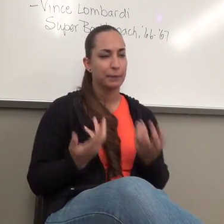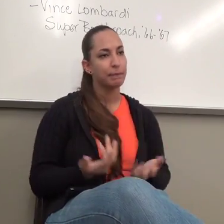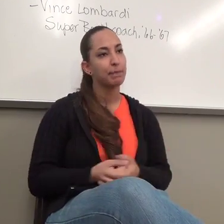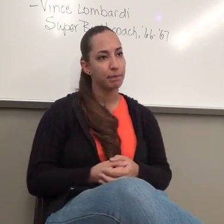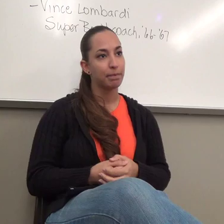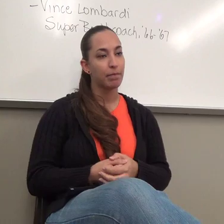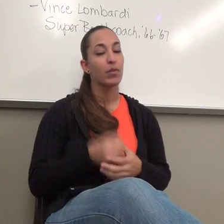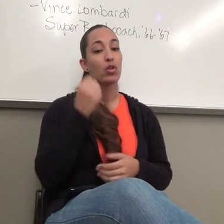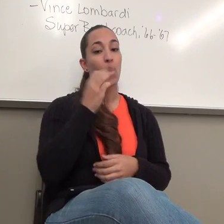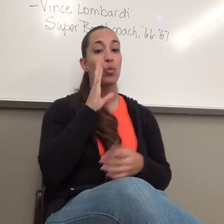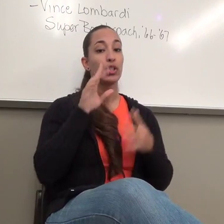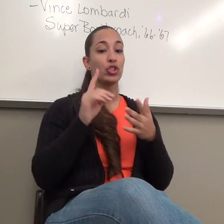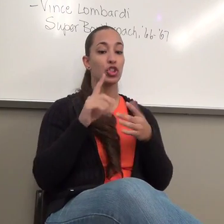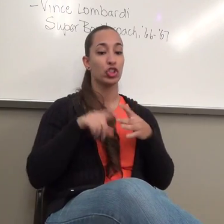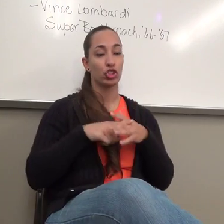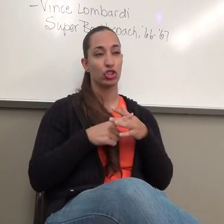beginning of the 5th week. Okay.